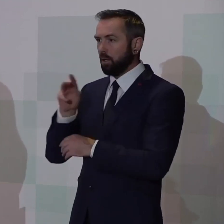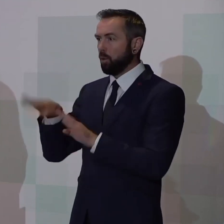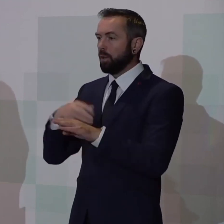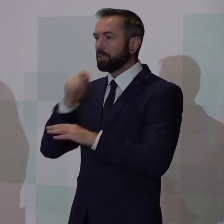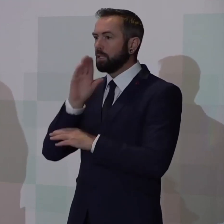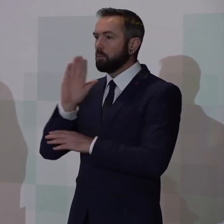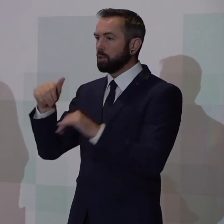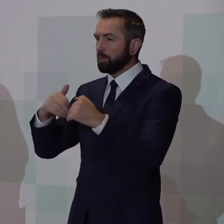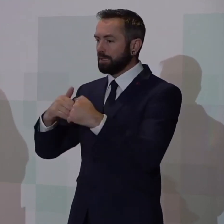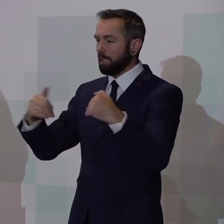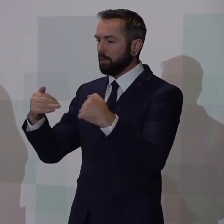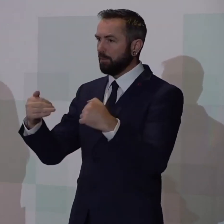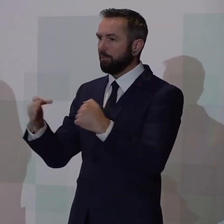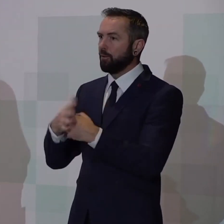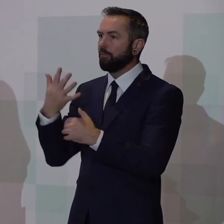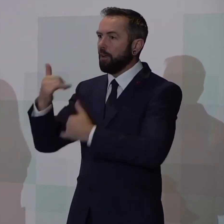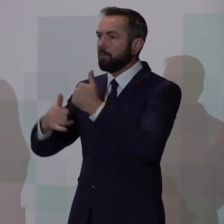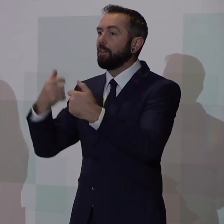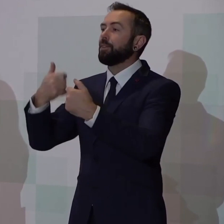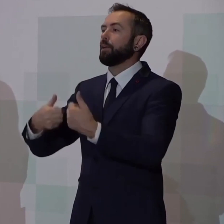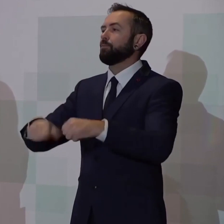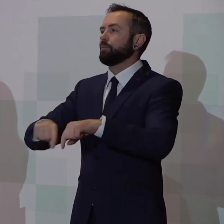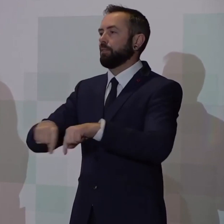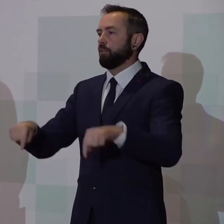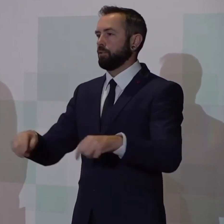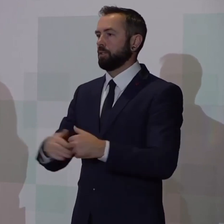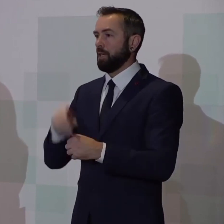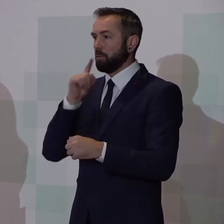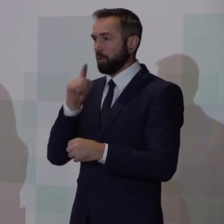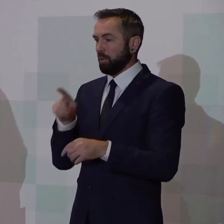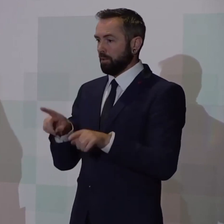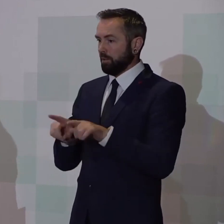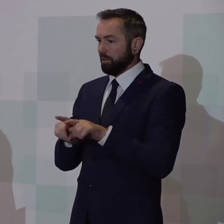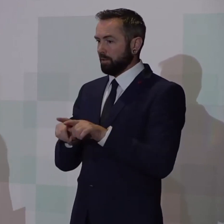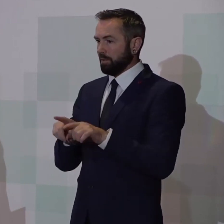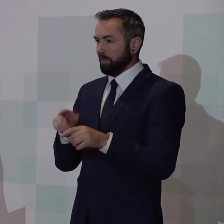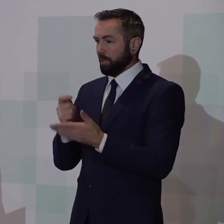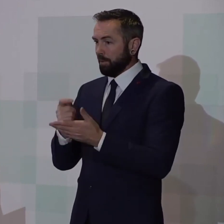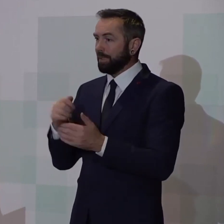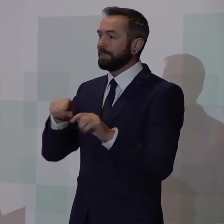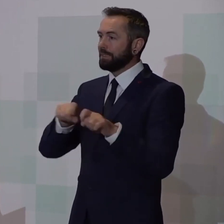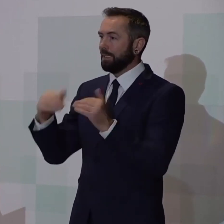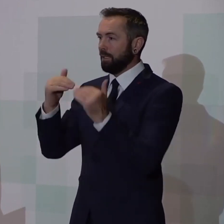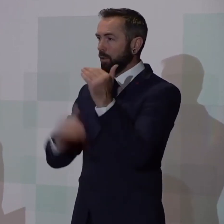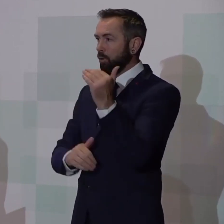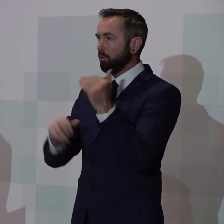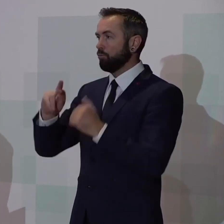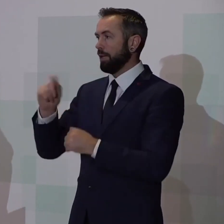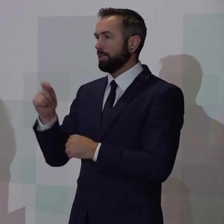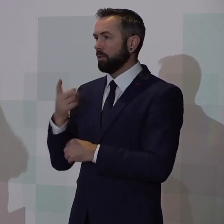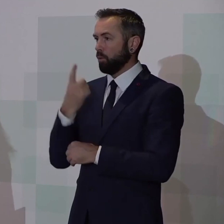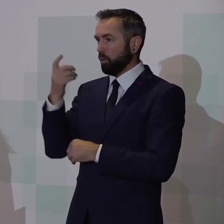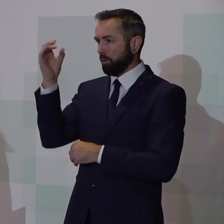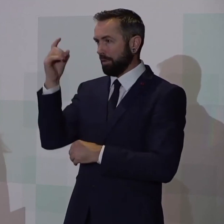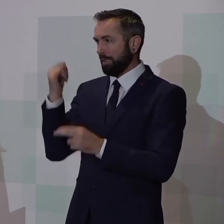separated for 5 years. But even at that, it is still quite a low rate of divorce.